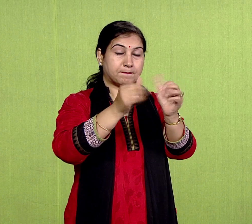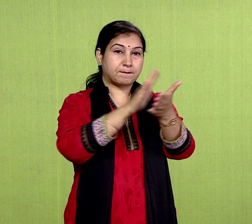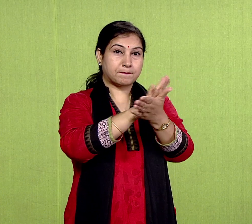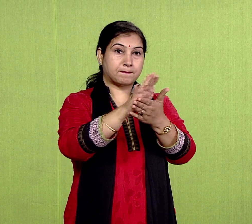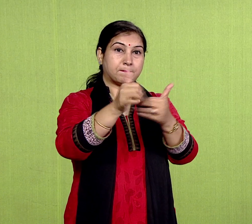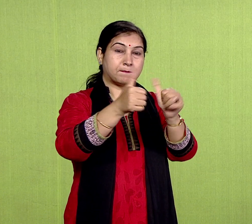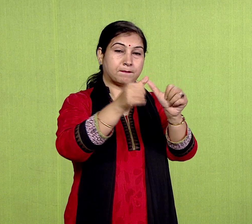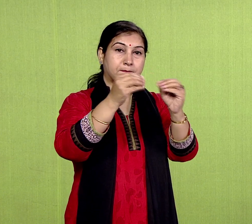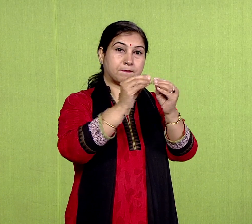Mahabharata.